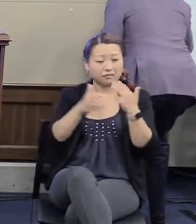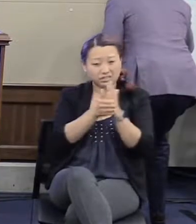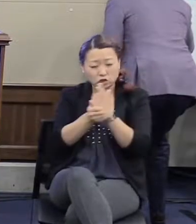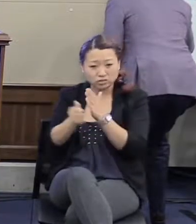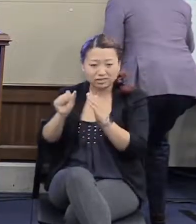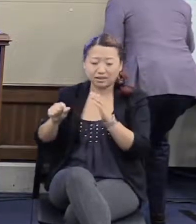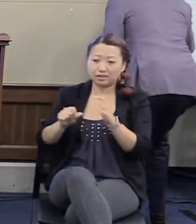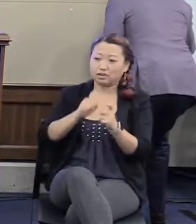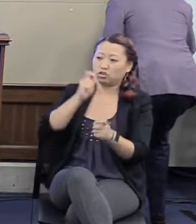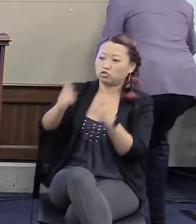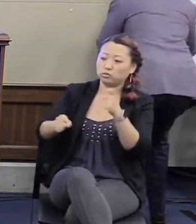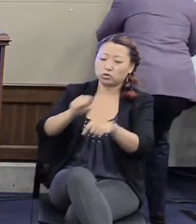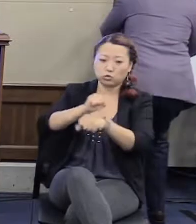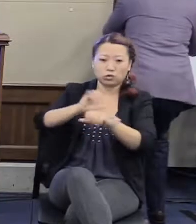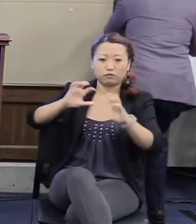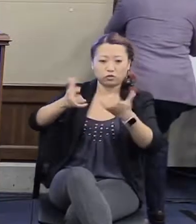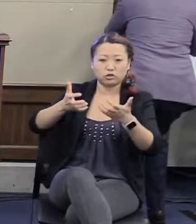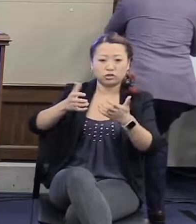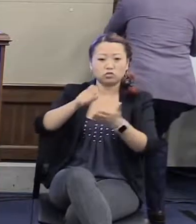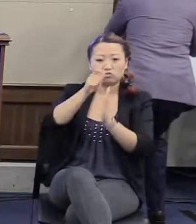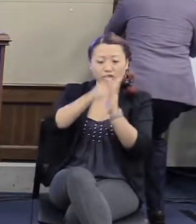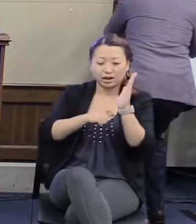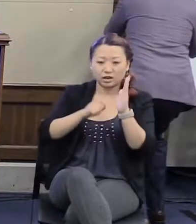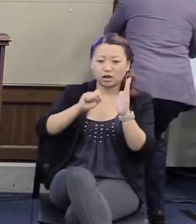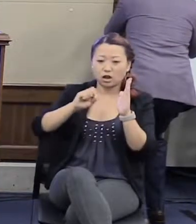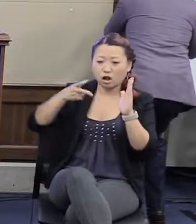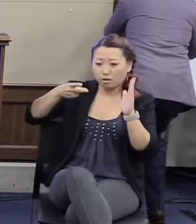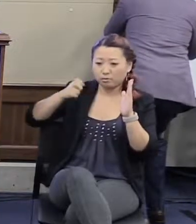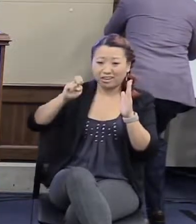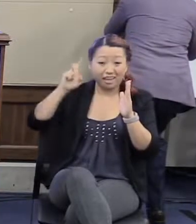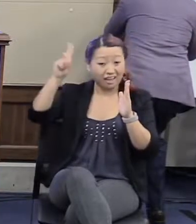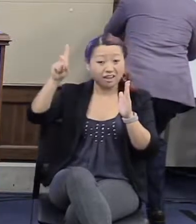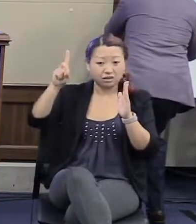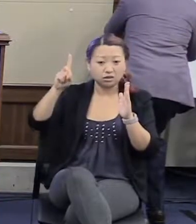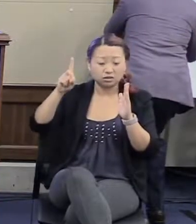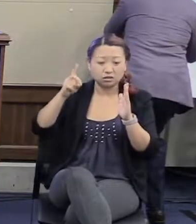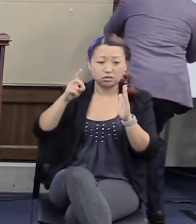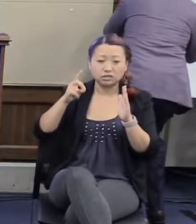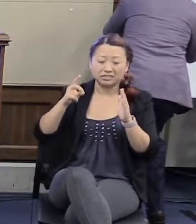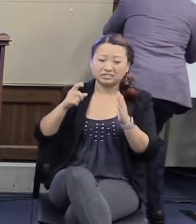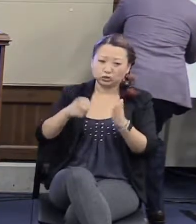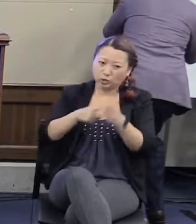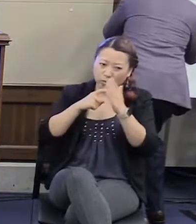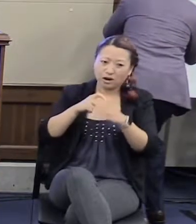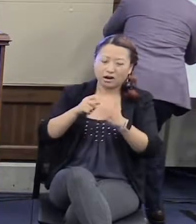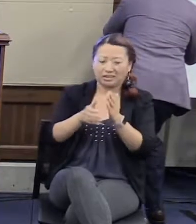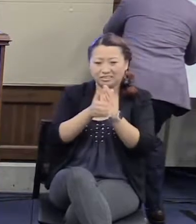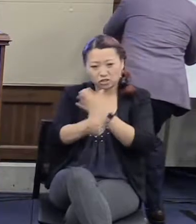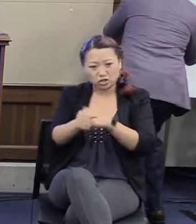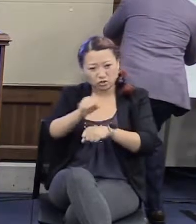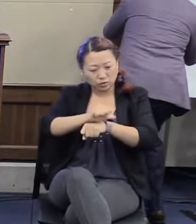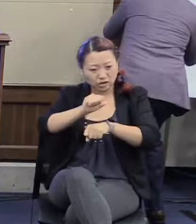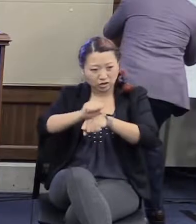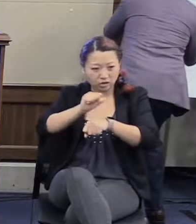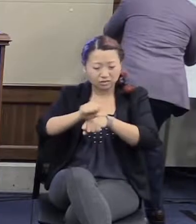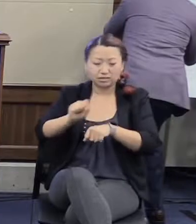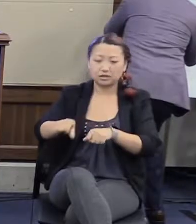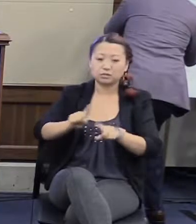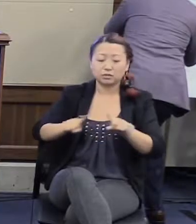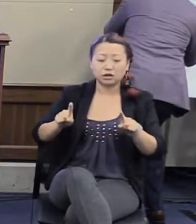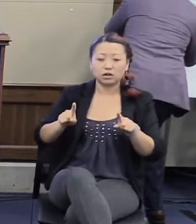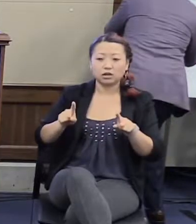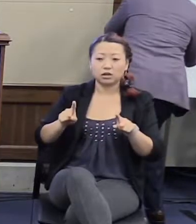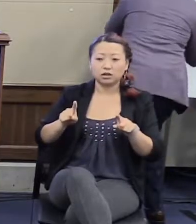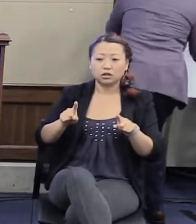workforce. Writing an op-ed is pretty easy. It takes, some time to get good at it, but there's a lot of state and local newspapers that are always eager